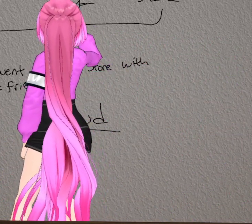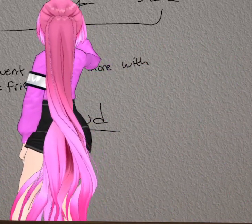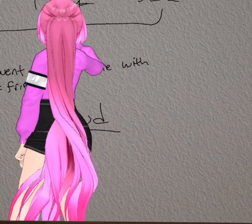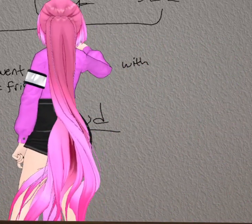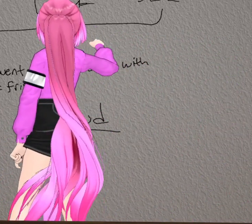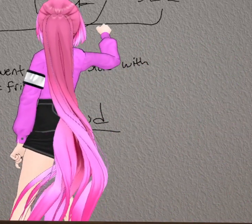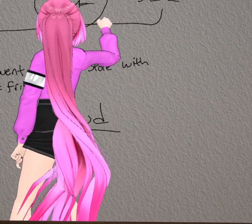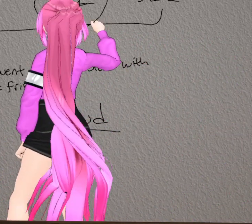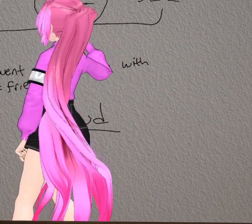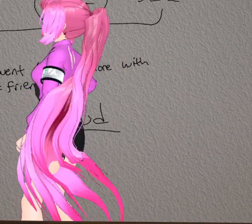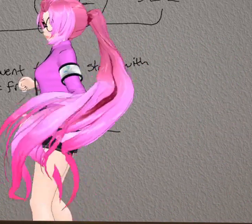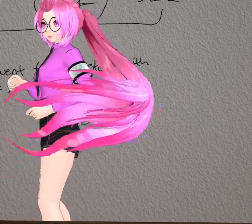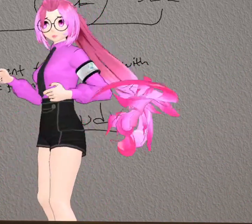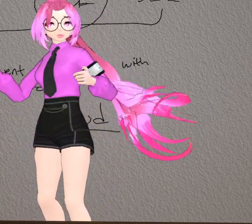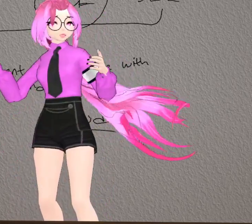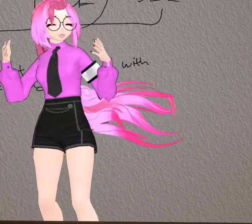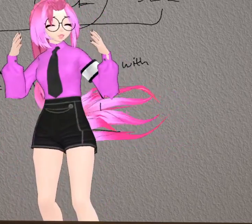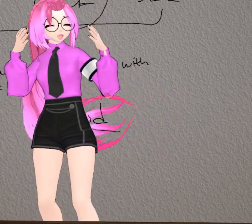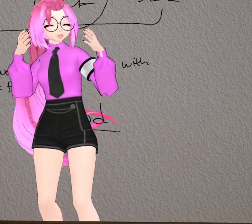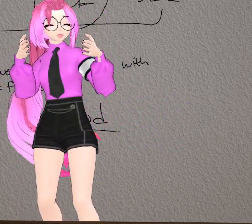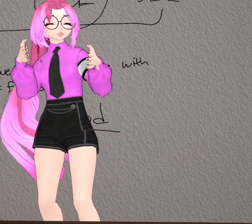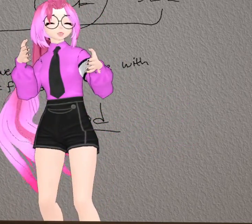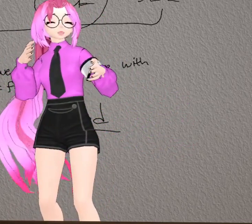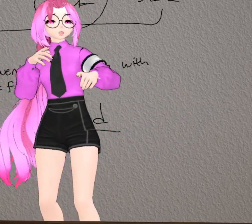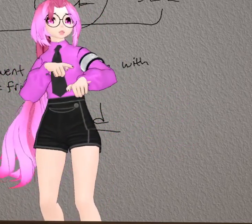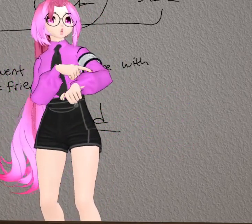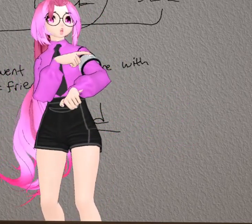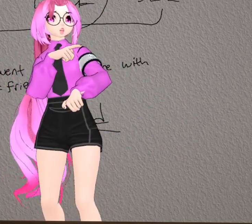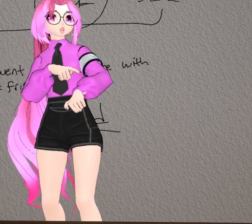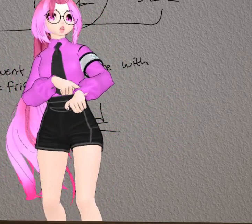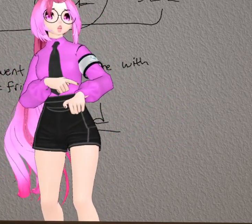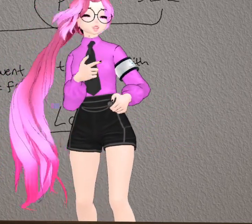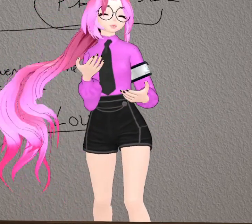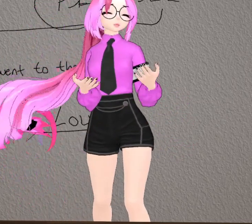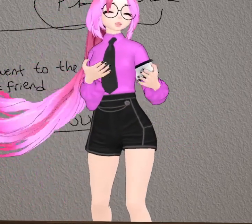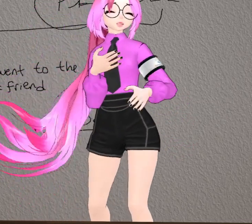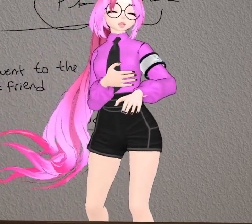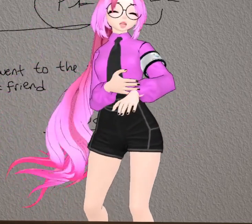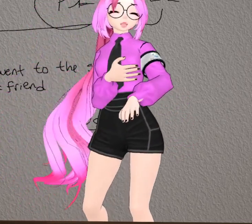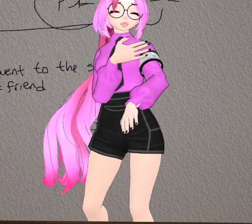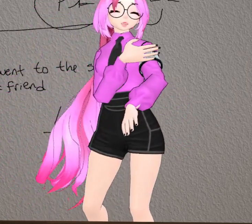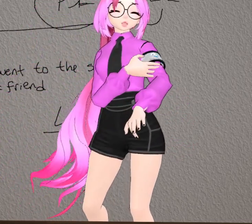maybe once you've been focusing on PSE for a long time, maybe to help improve your